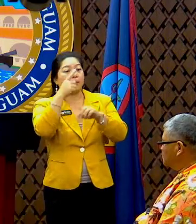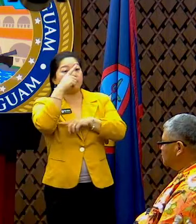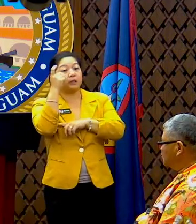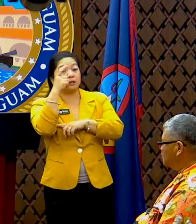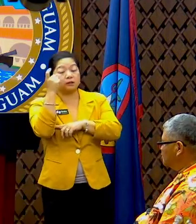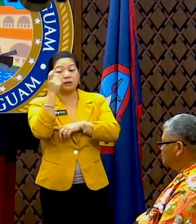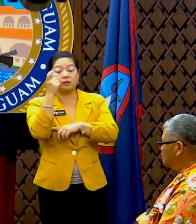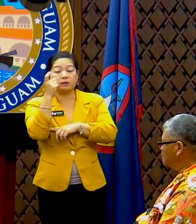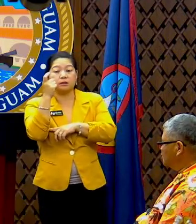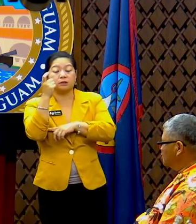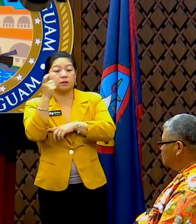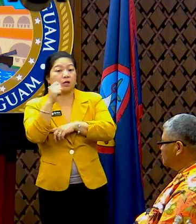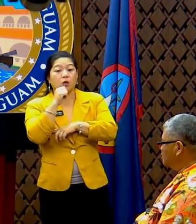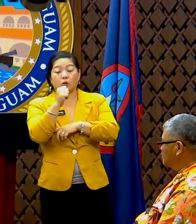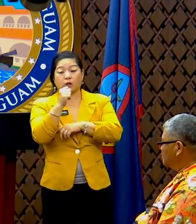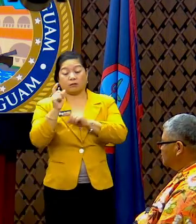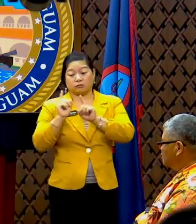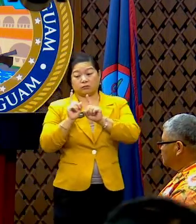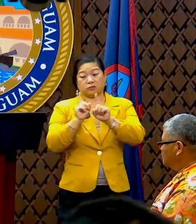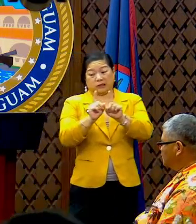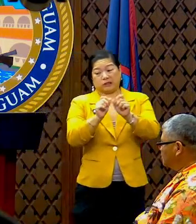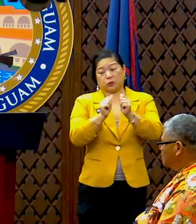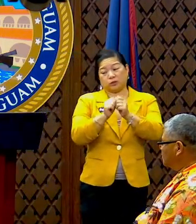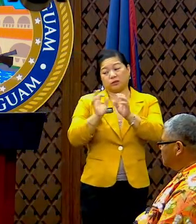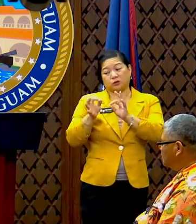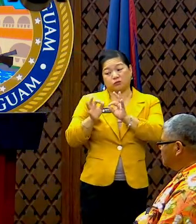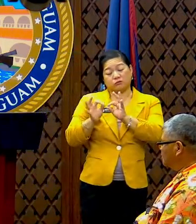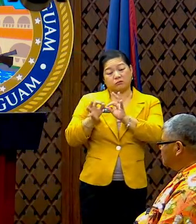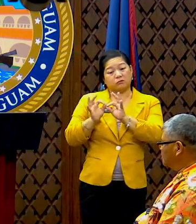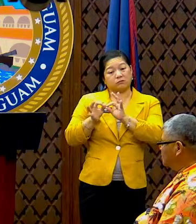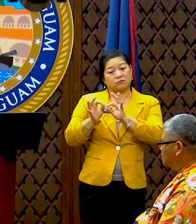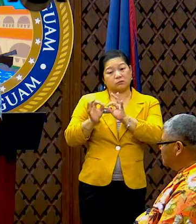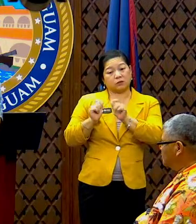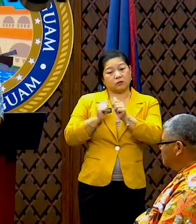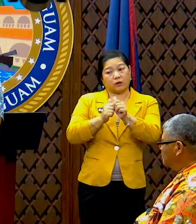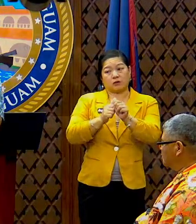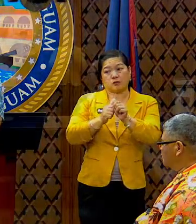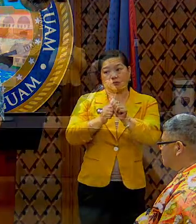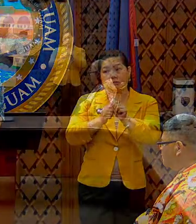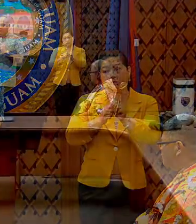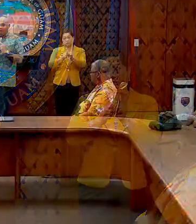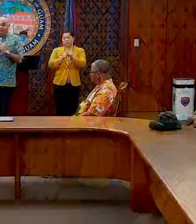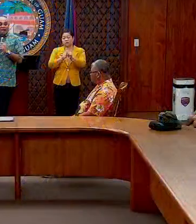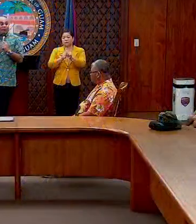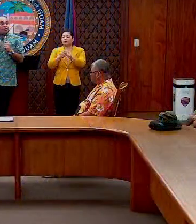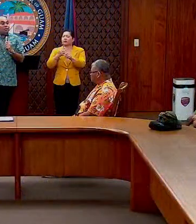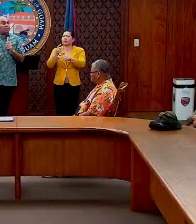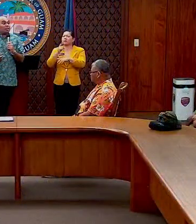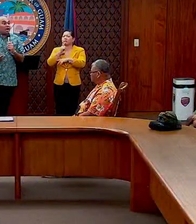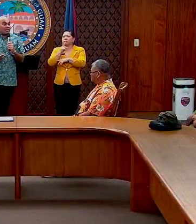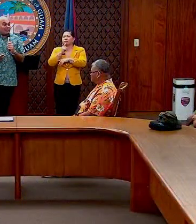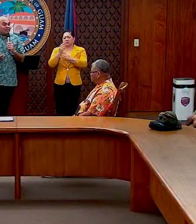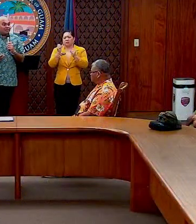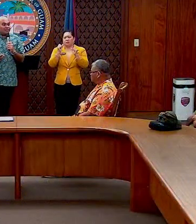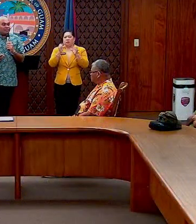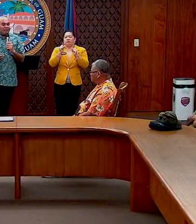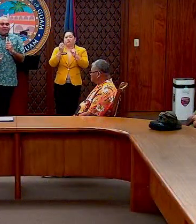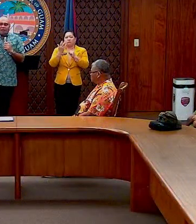because they weren't accommodated with an interpreter. And I was really